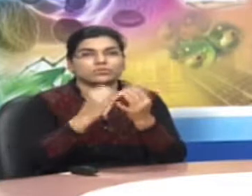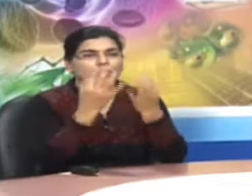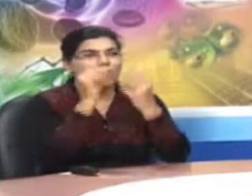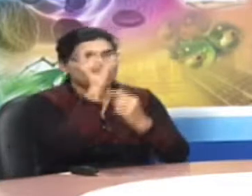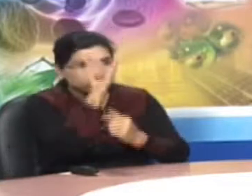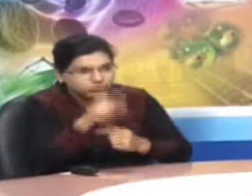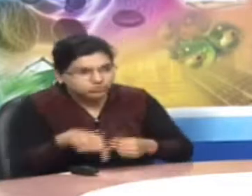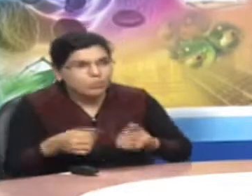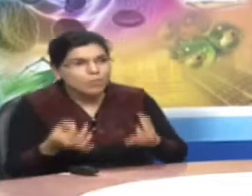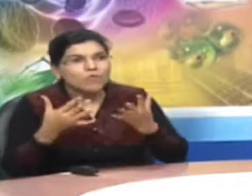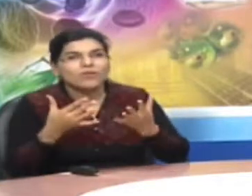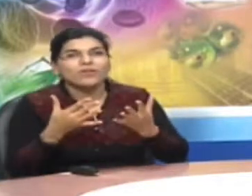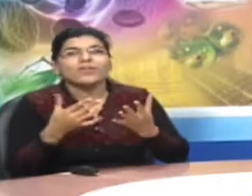the presentations.